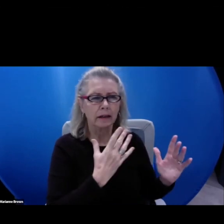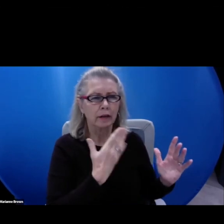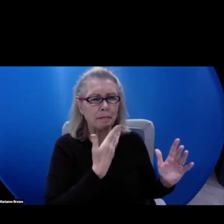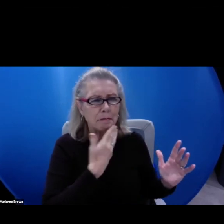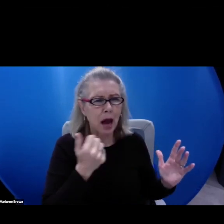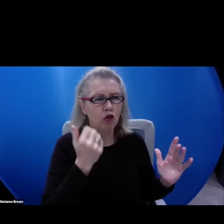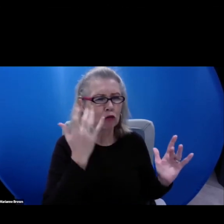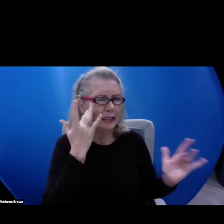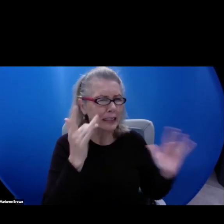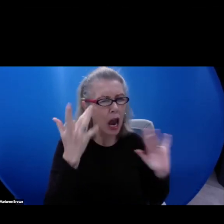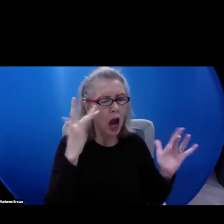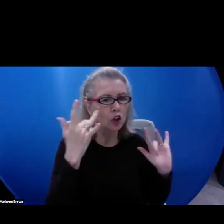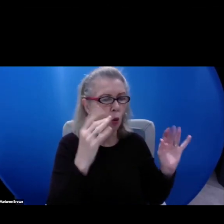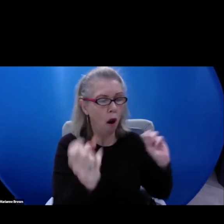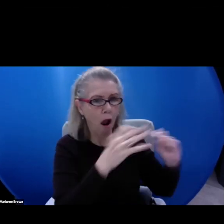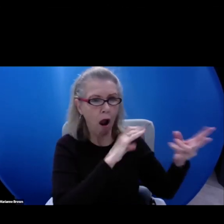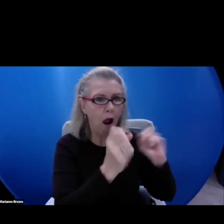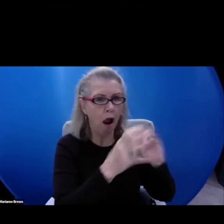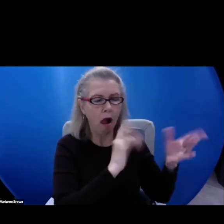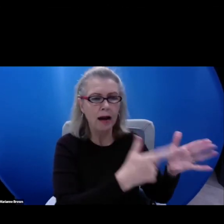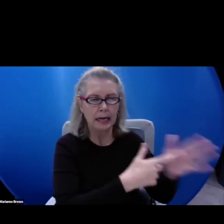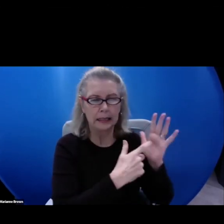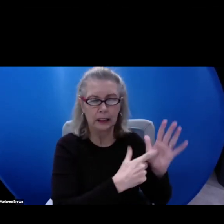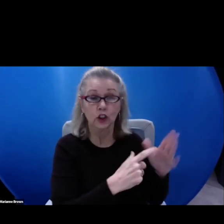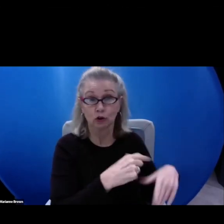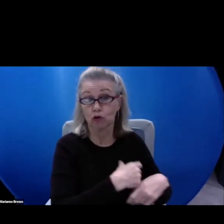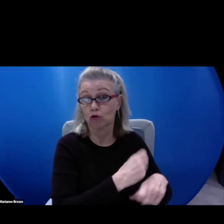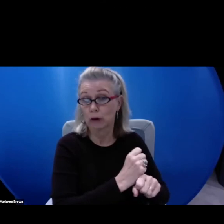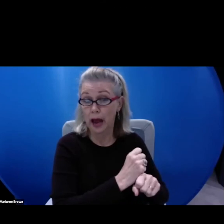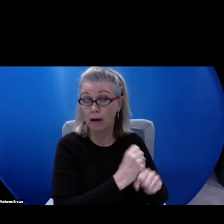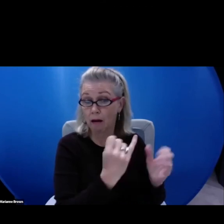creating art, which often involved artist communities.